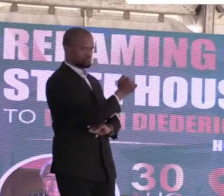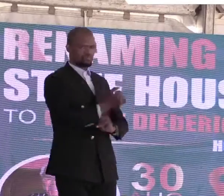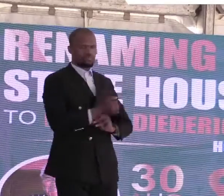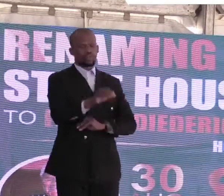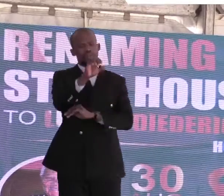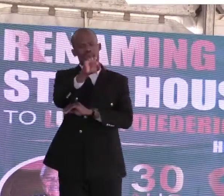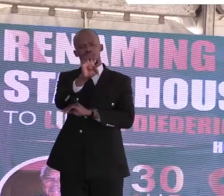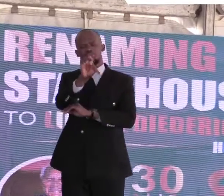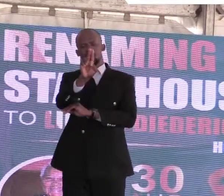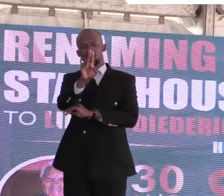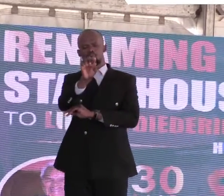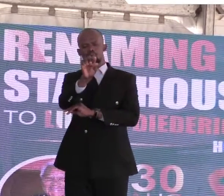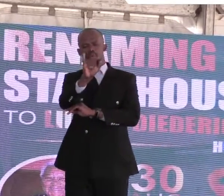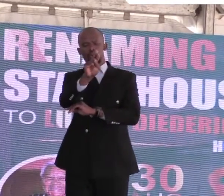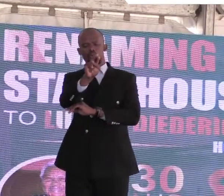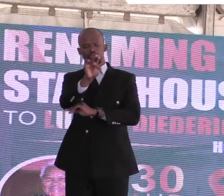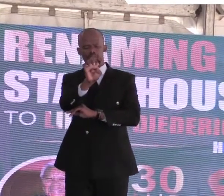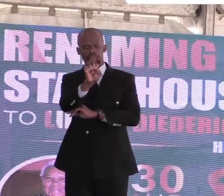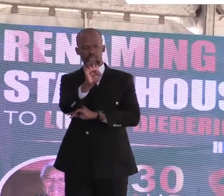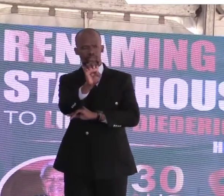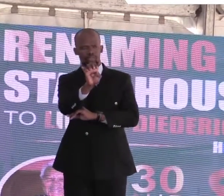the granddaughters,